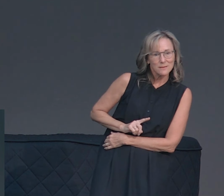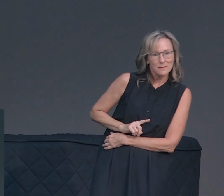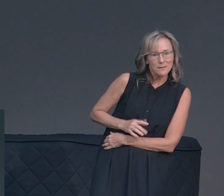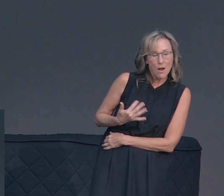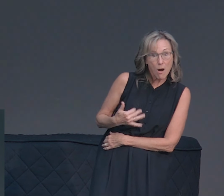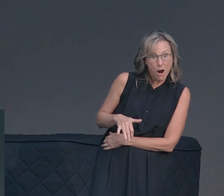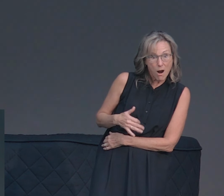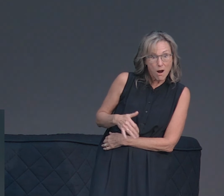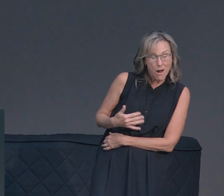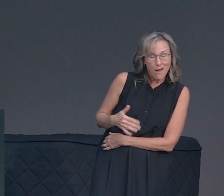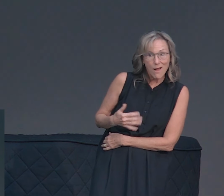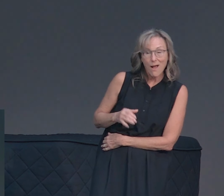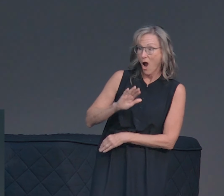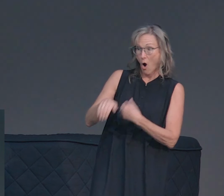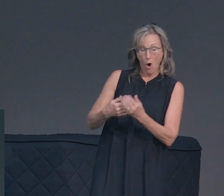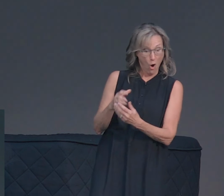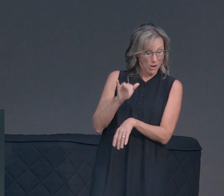And